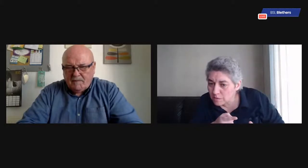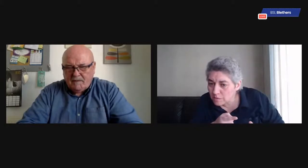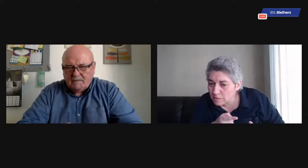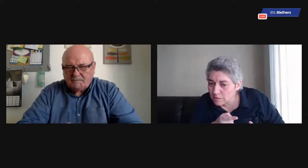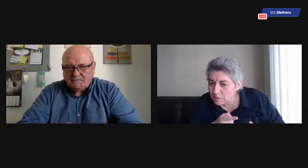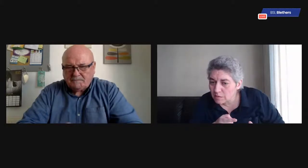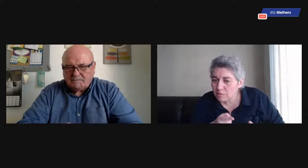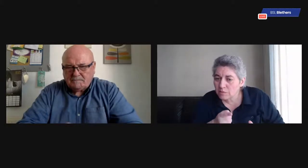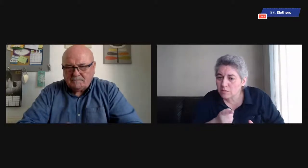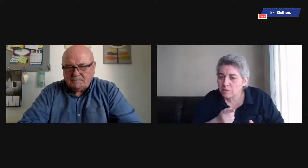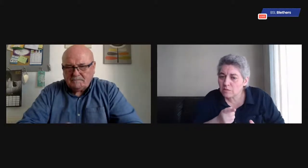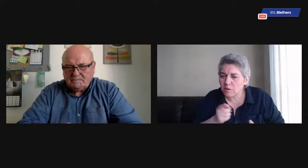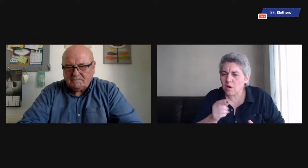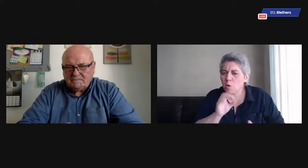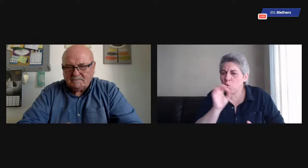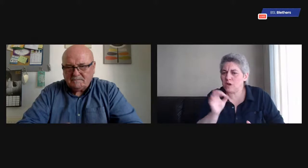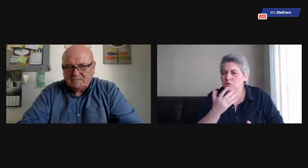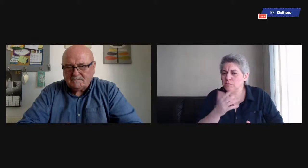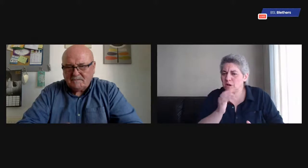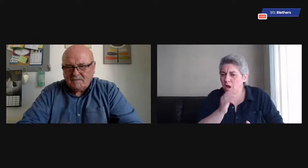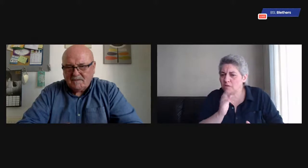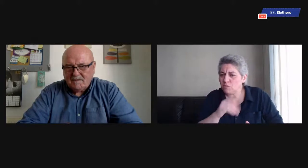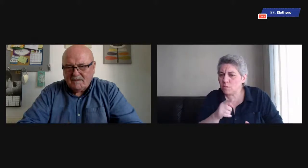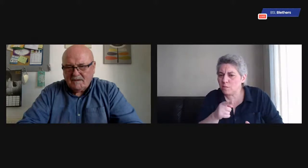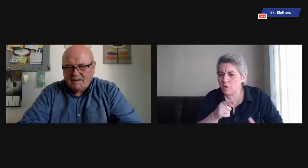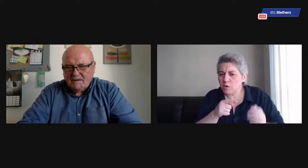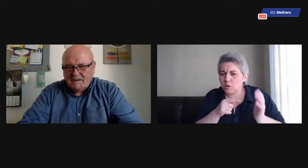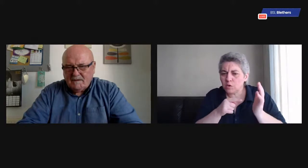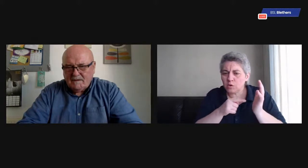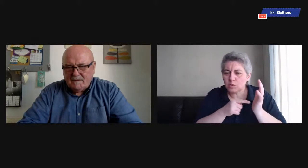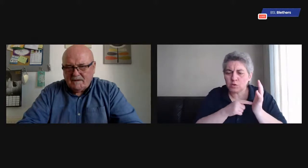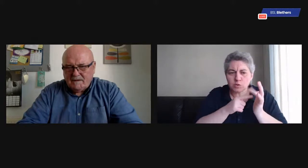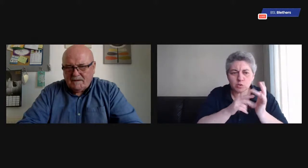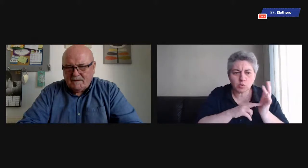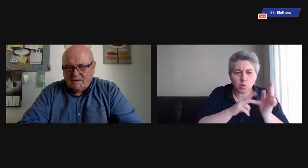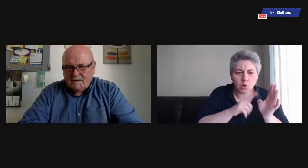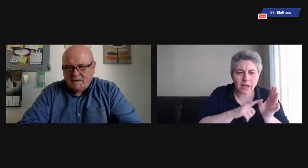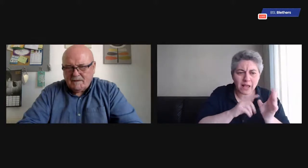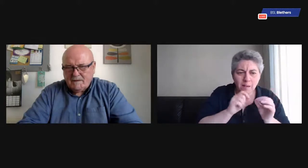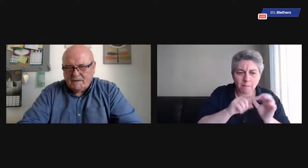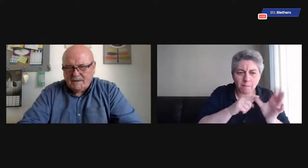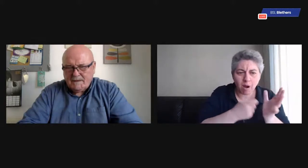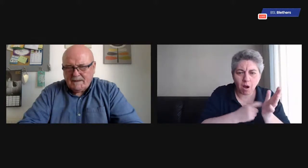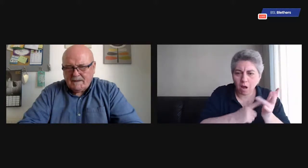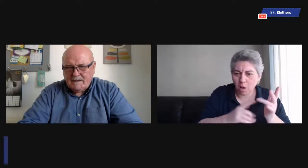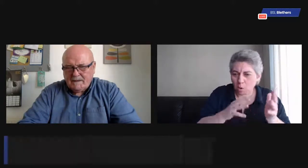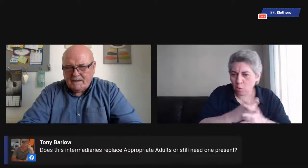Still looking at these questions. There's so many to choose from. Uh,